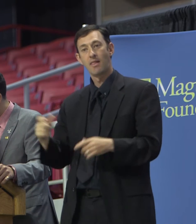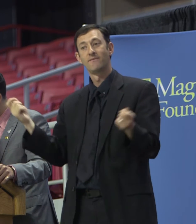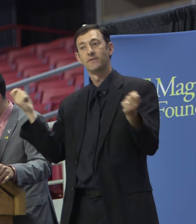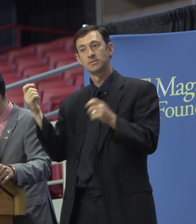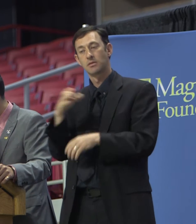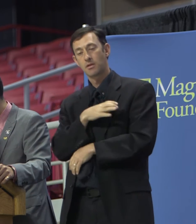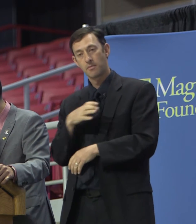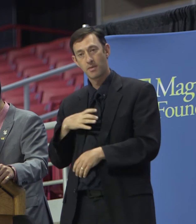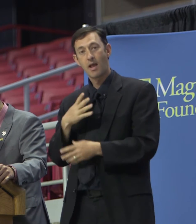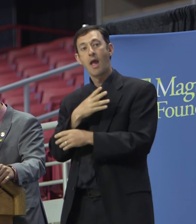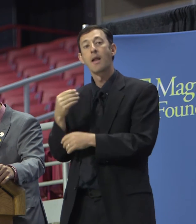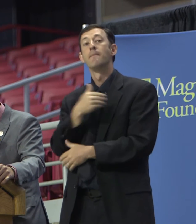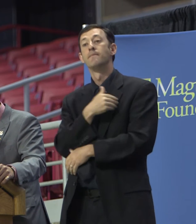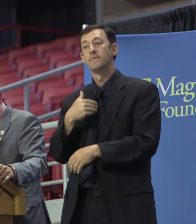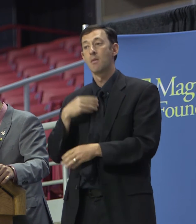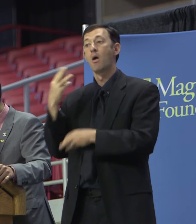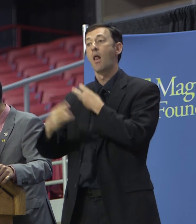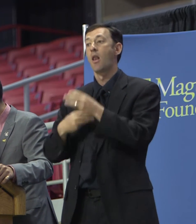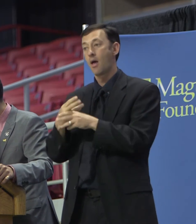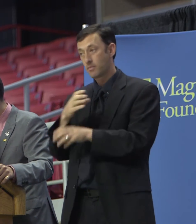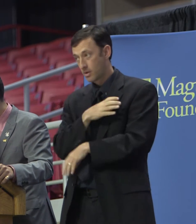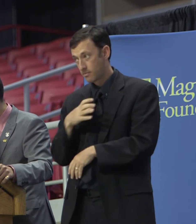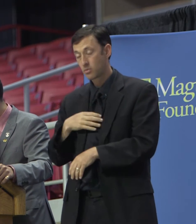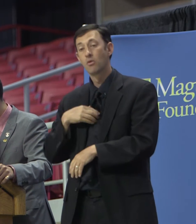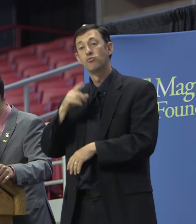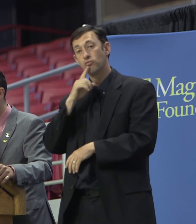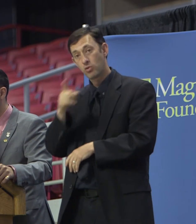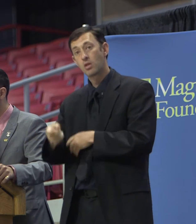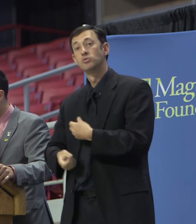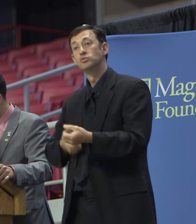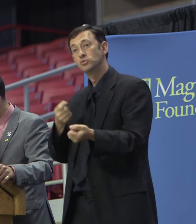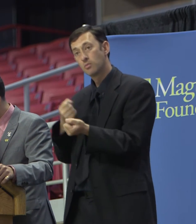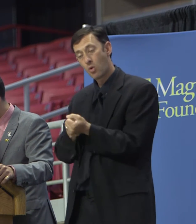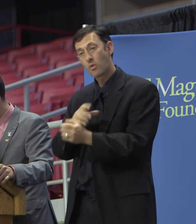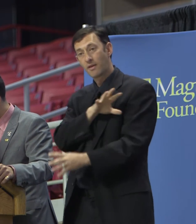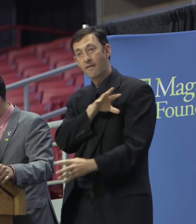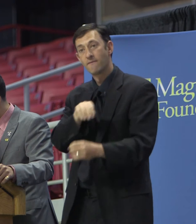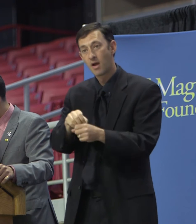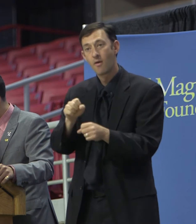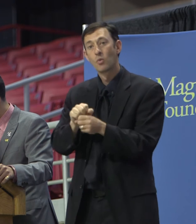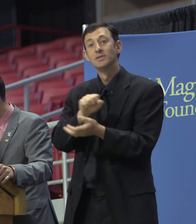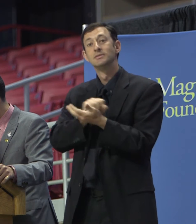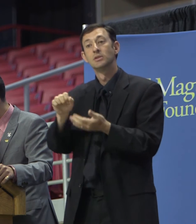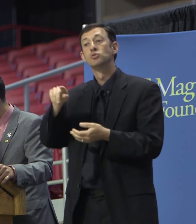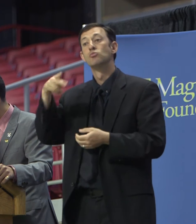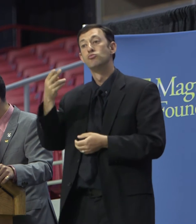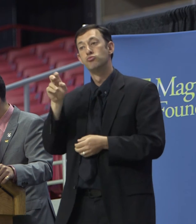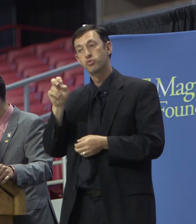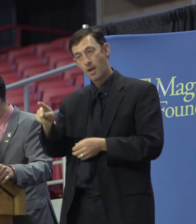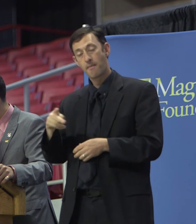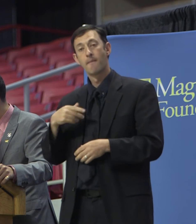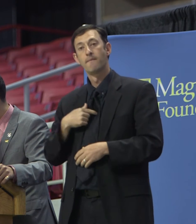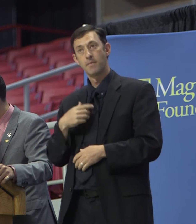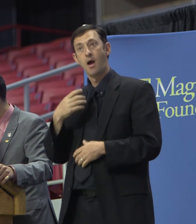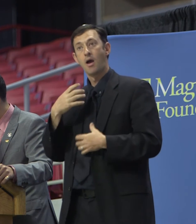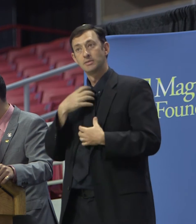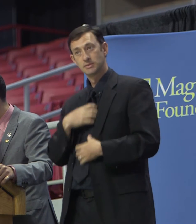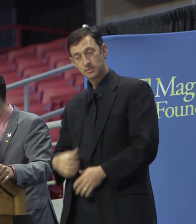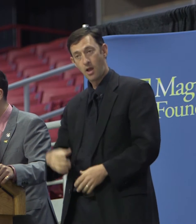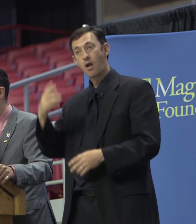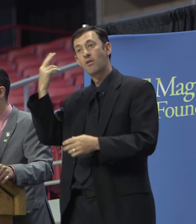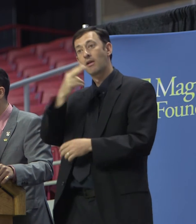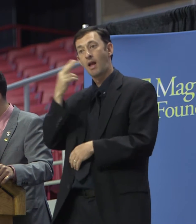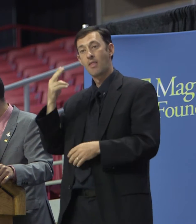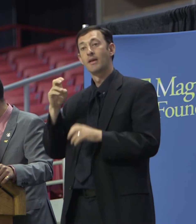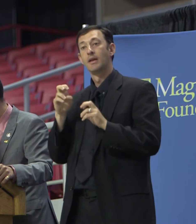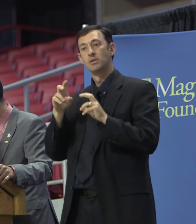and a member of our Alumni Committee. I have a strong commitment and involvement as well at the Prep. My desire to keep Catholic education strong also inspired